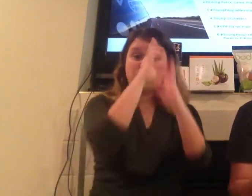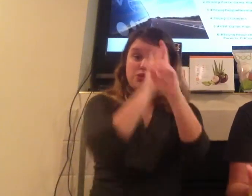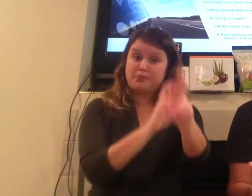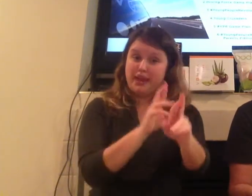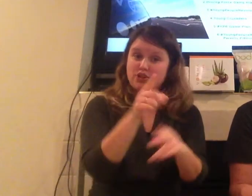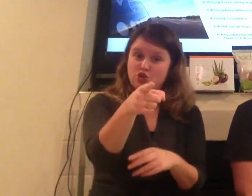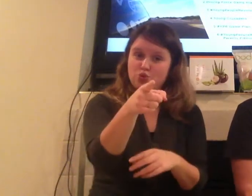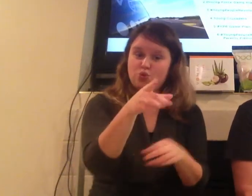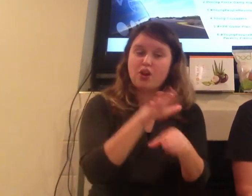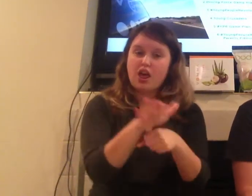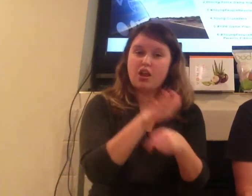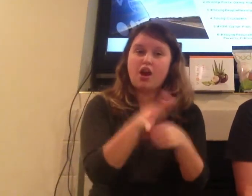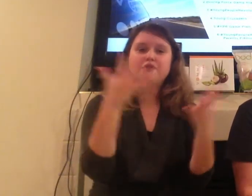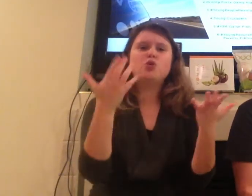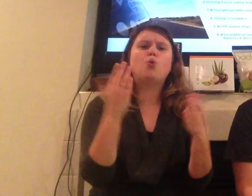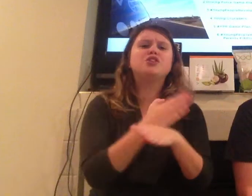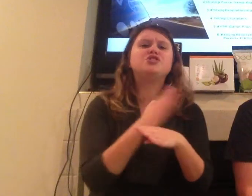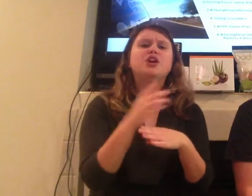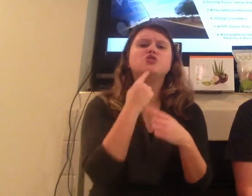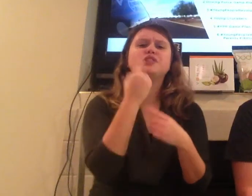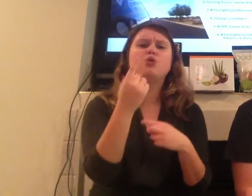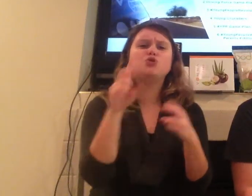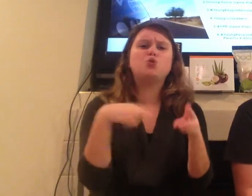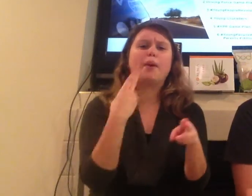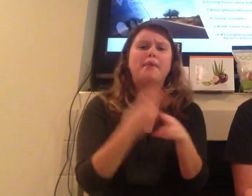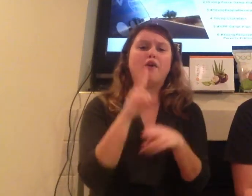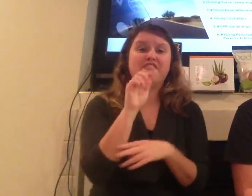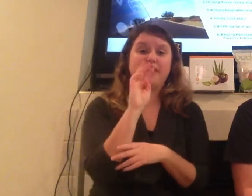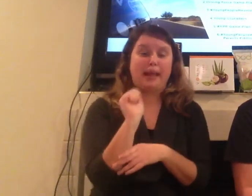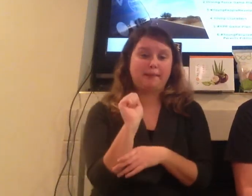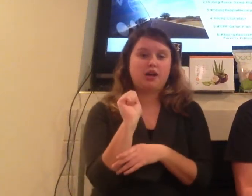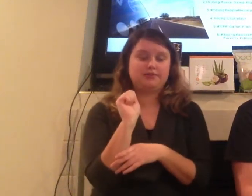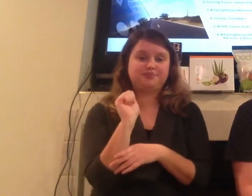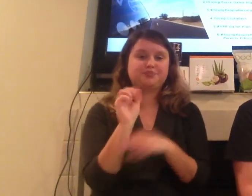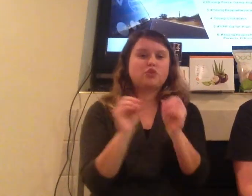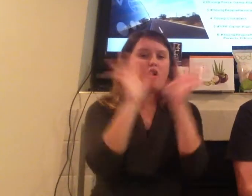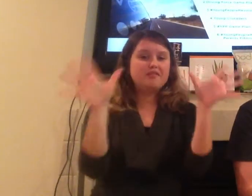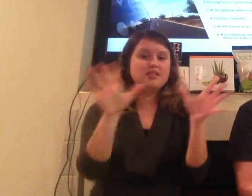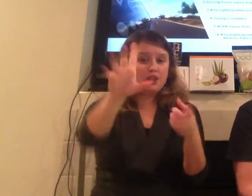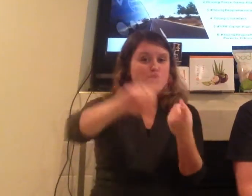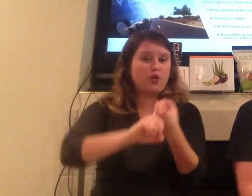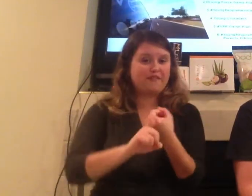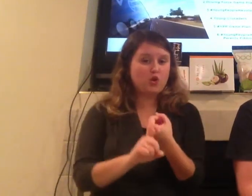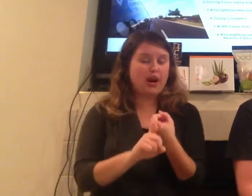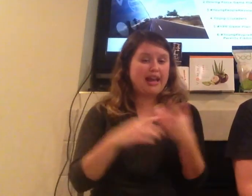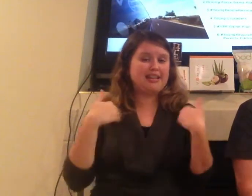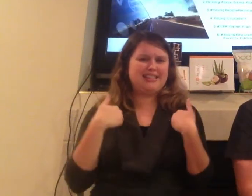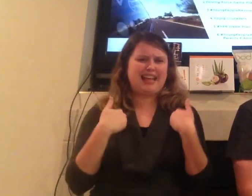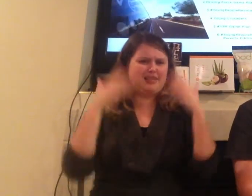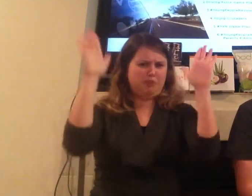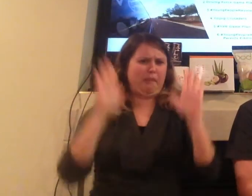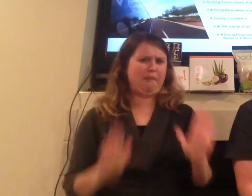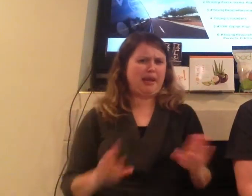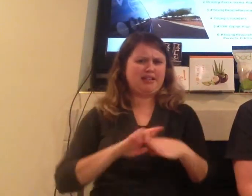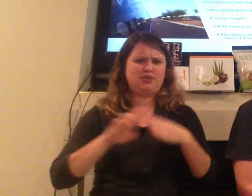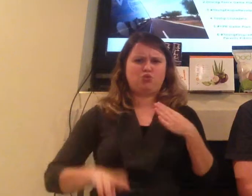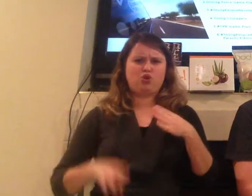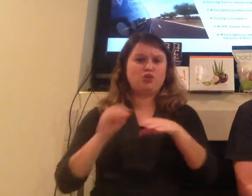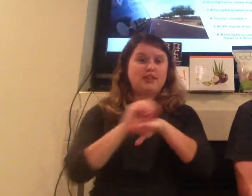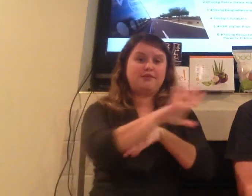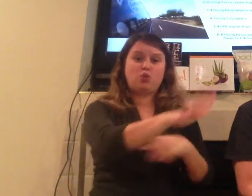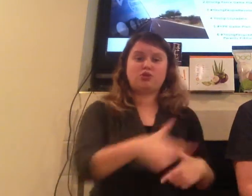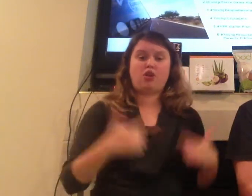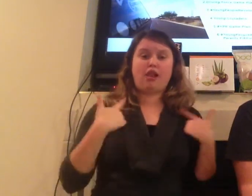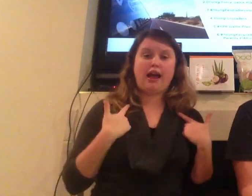to share what Vemma has done for them. Obviously, they've had some amazing results and are excited to let you hear about it as